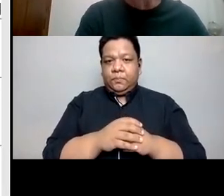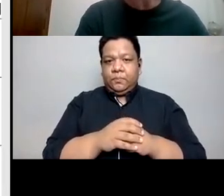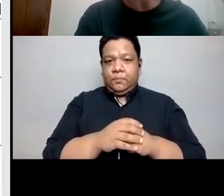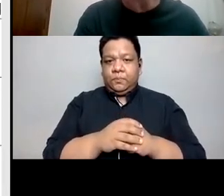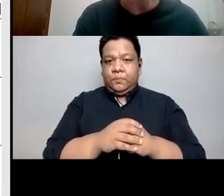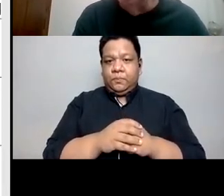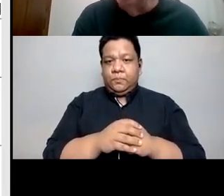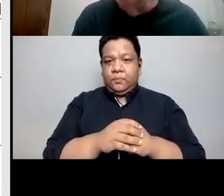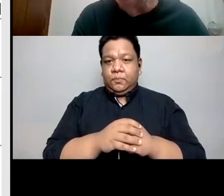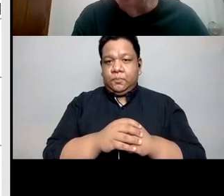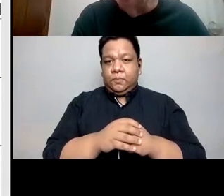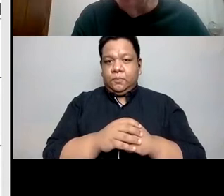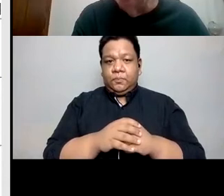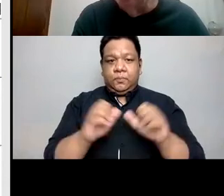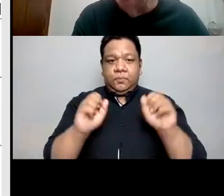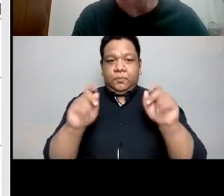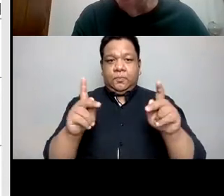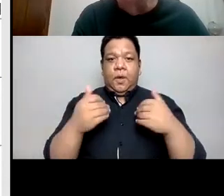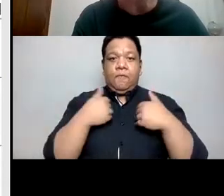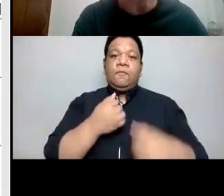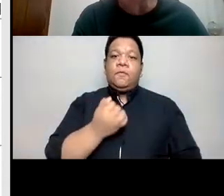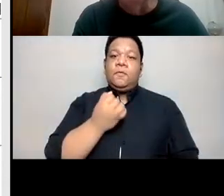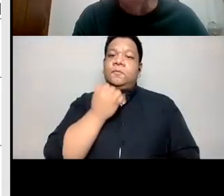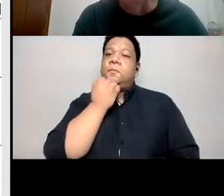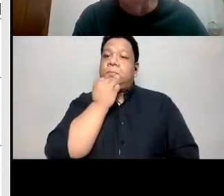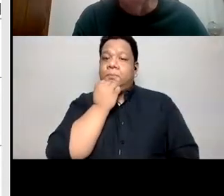All right, so we have paternal uncle and wrong.